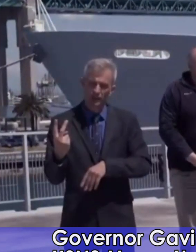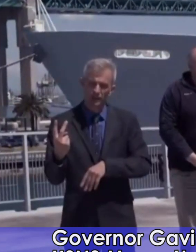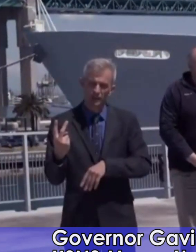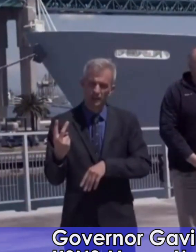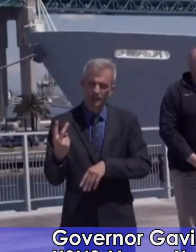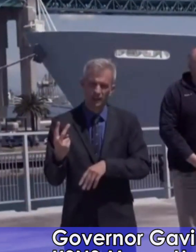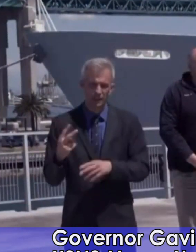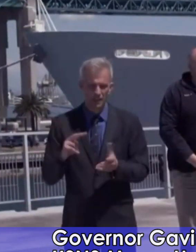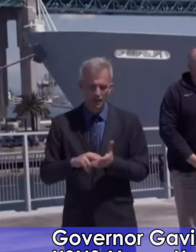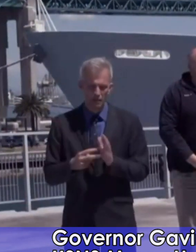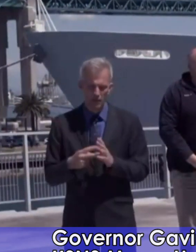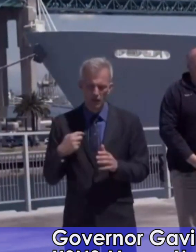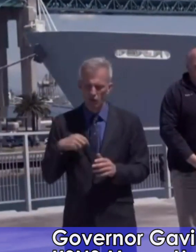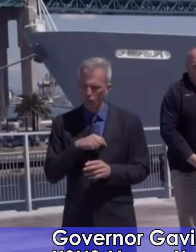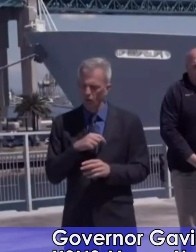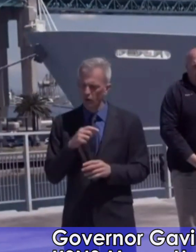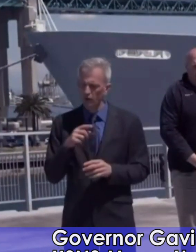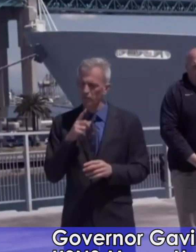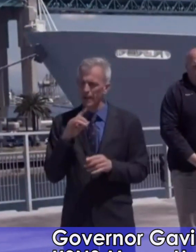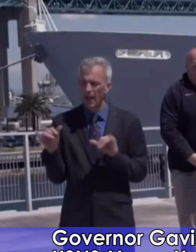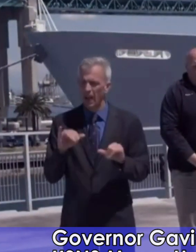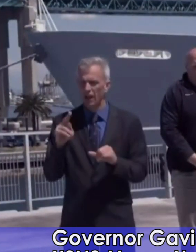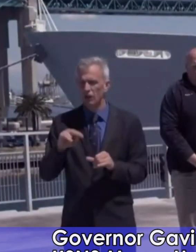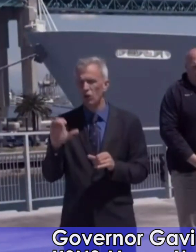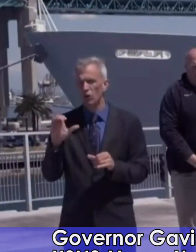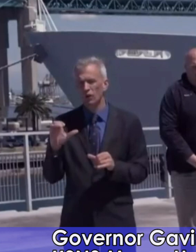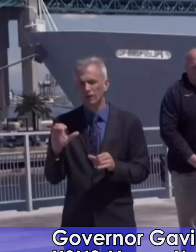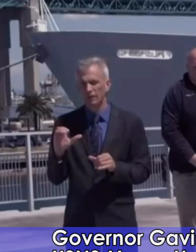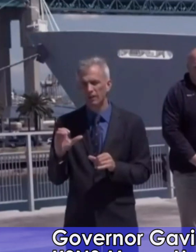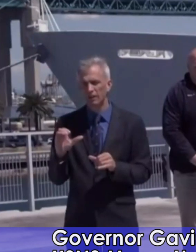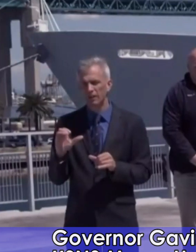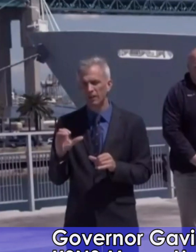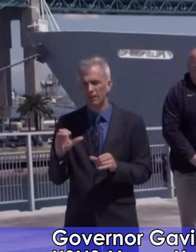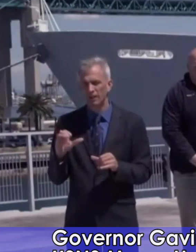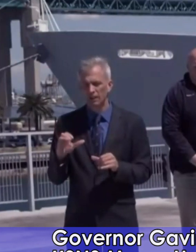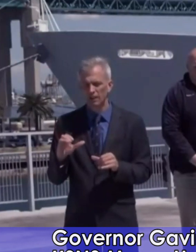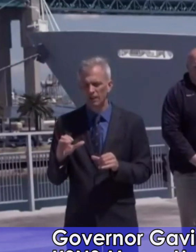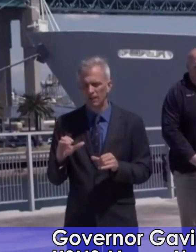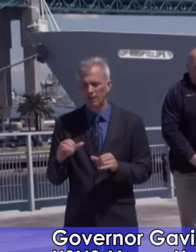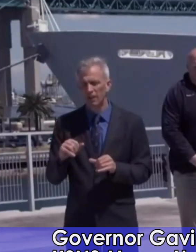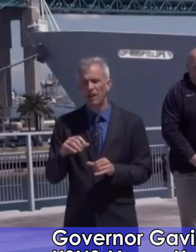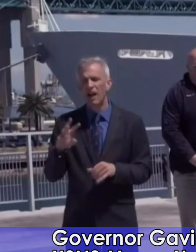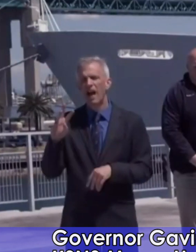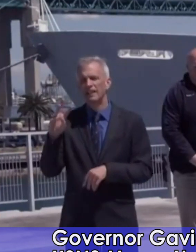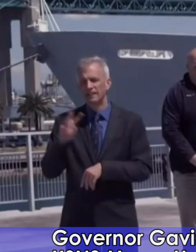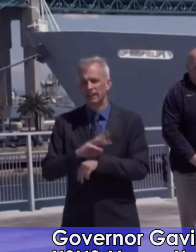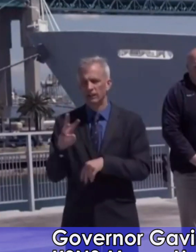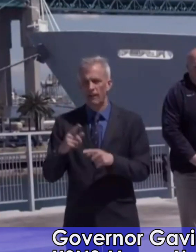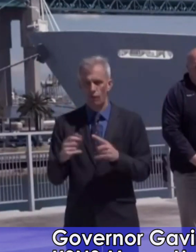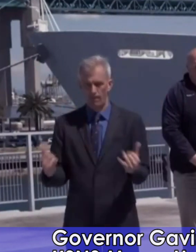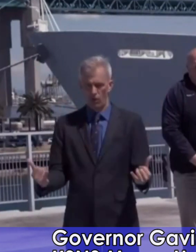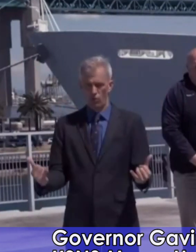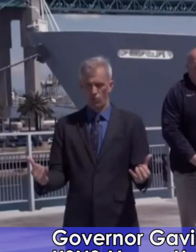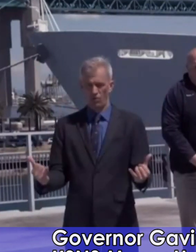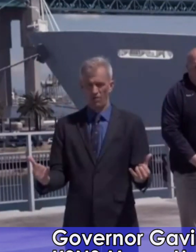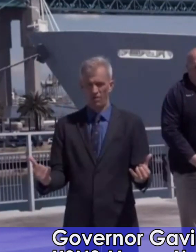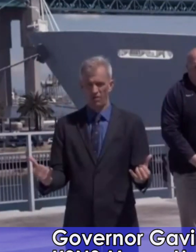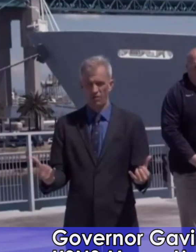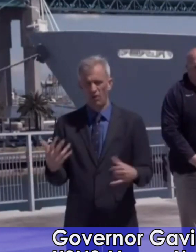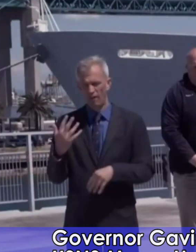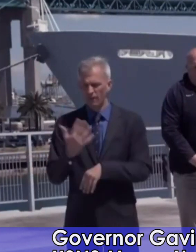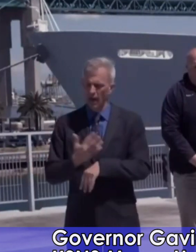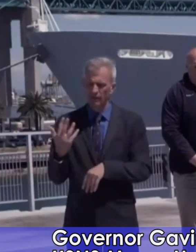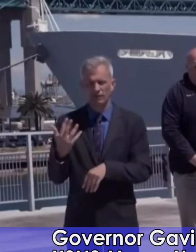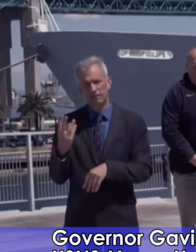we would be where New York City is in number of cases per capita in Los Angeles County 6 days from now, or 5 days from now,